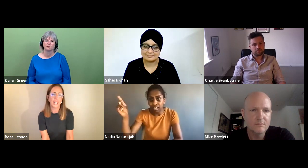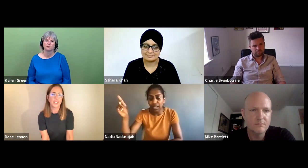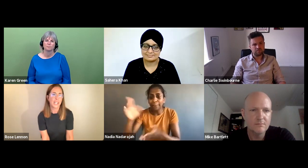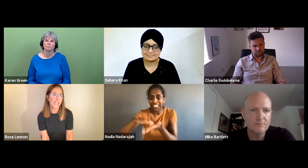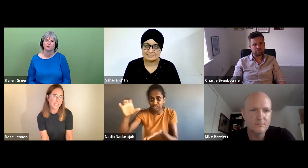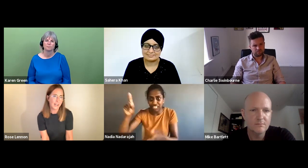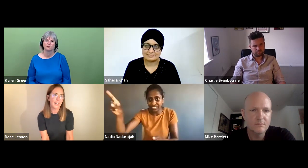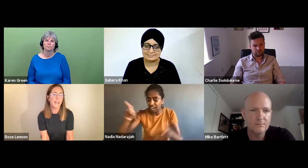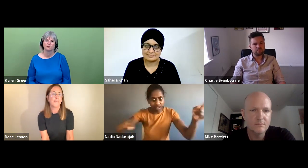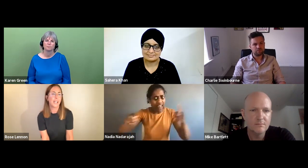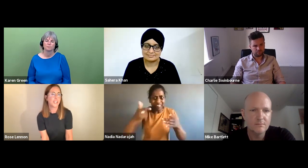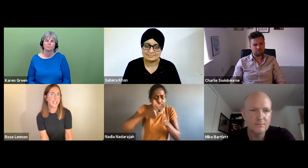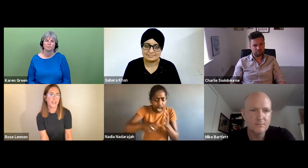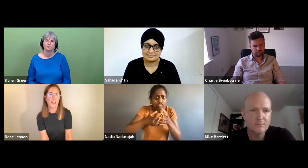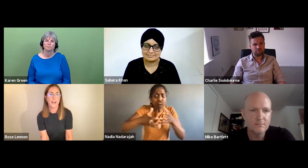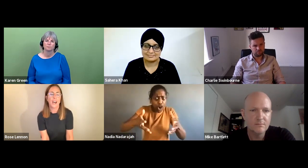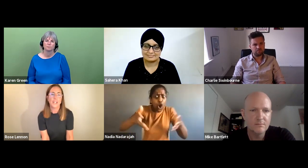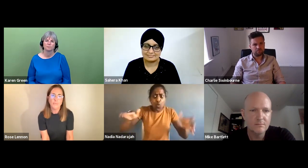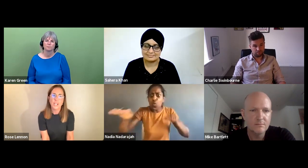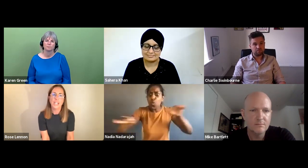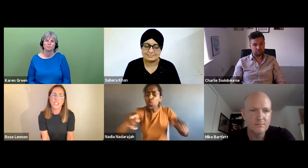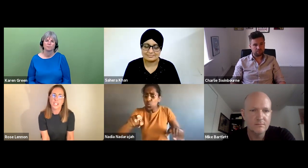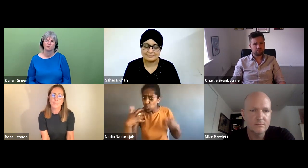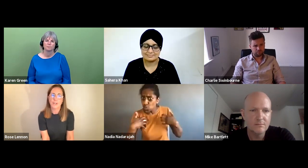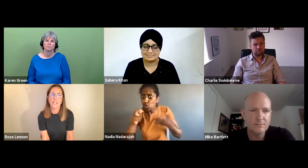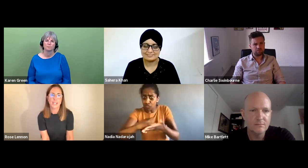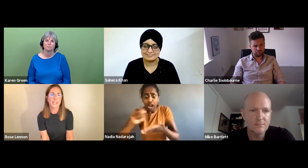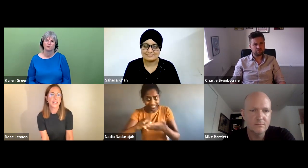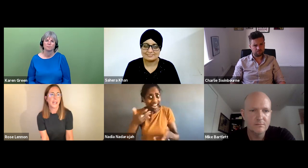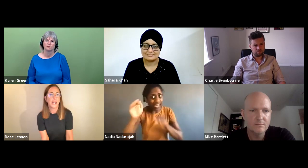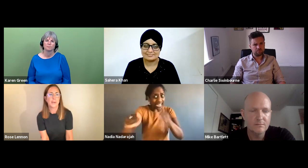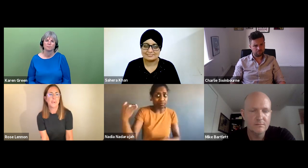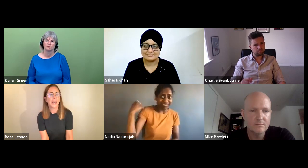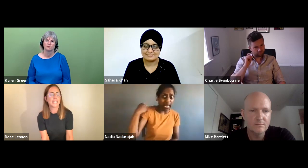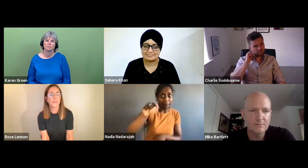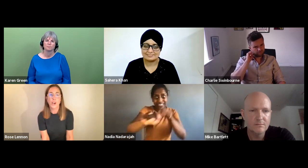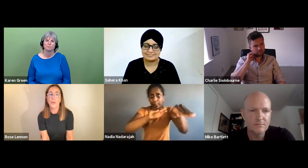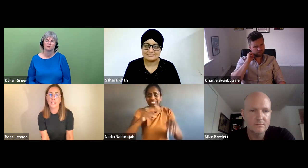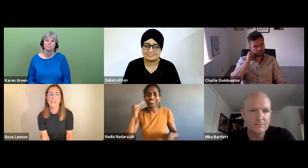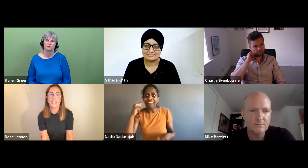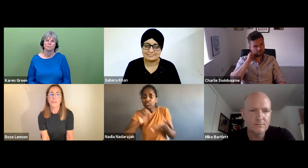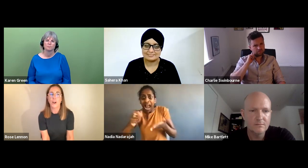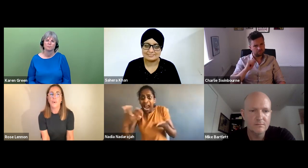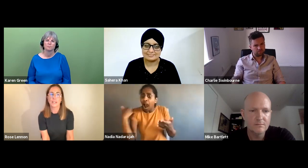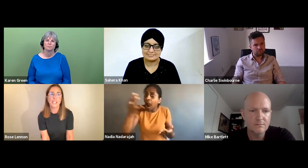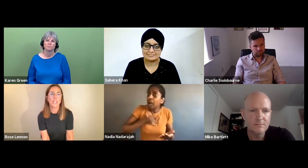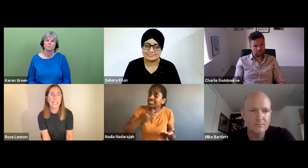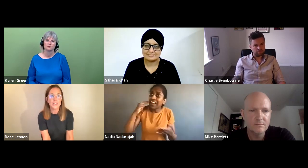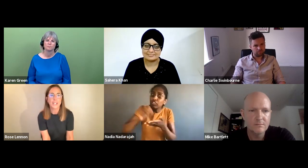Exchange Theatre, Manchester. I've had some really good experiences, and it's growing. It's growing. The interest